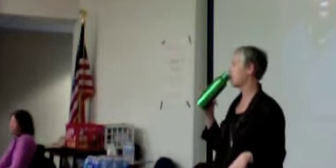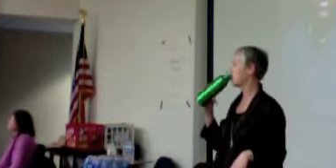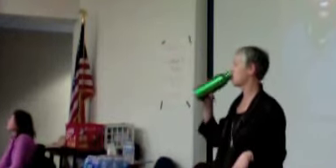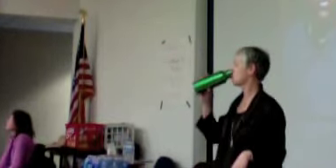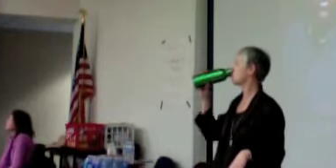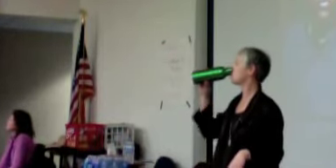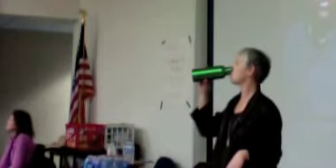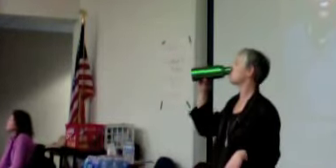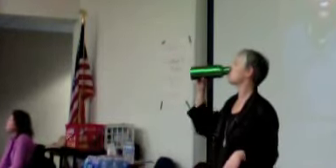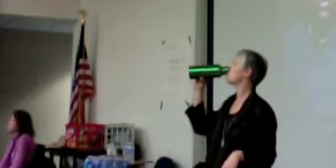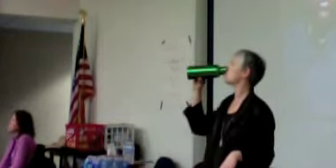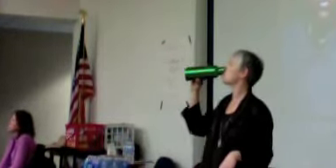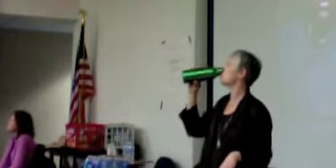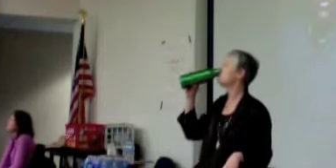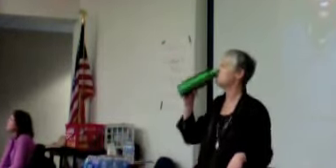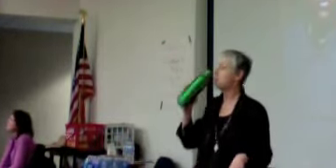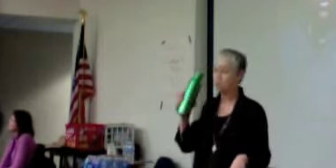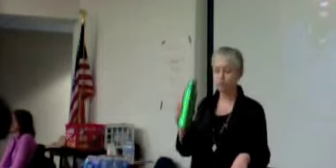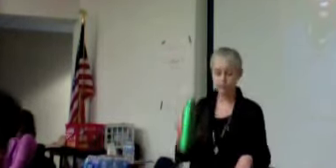video.